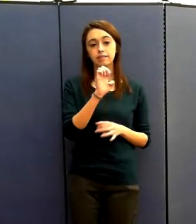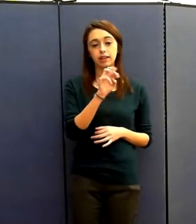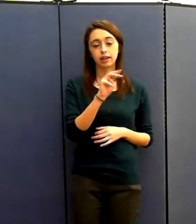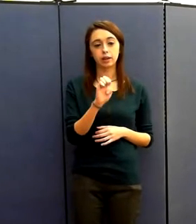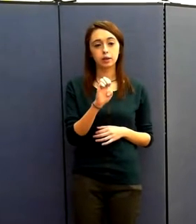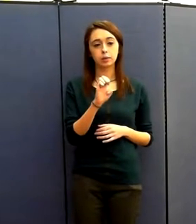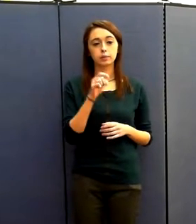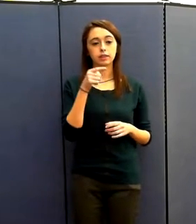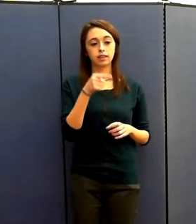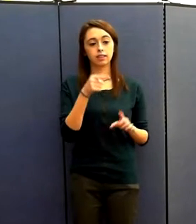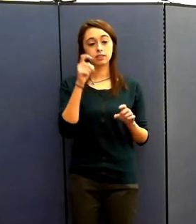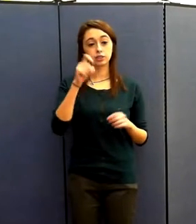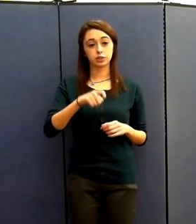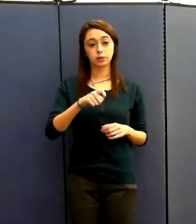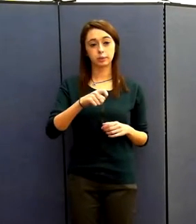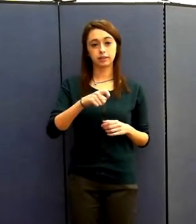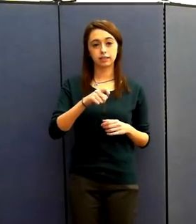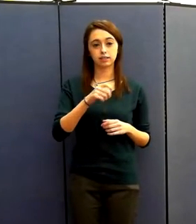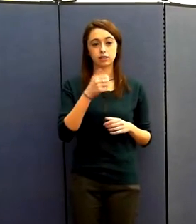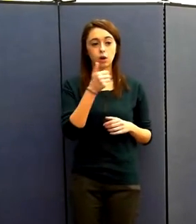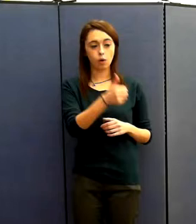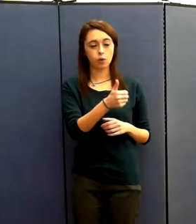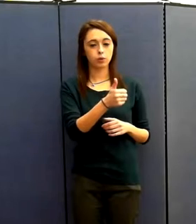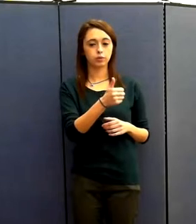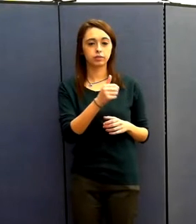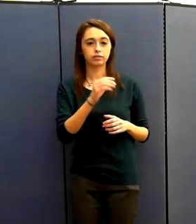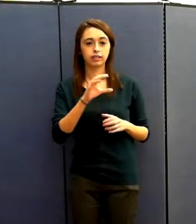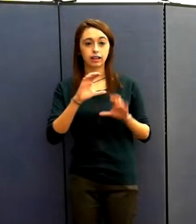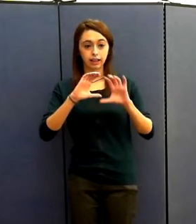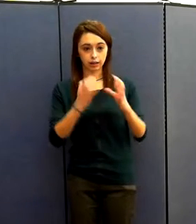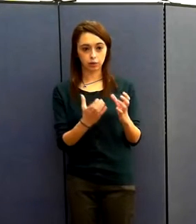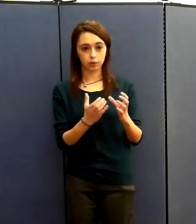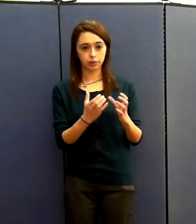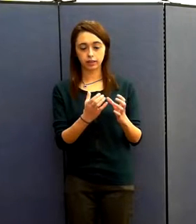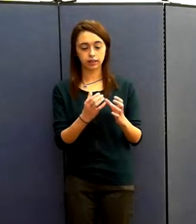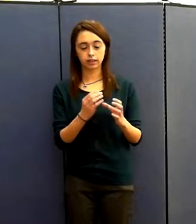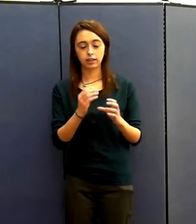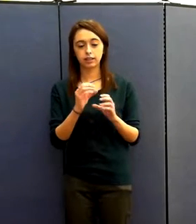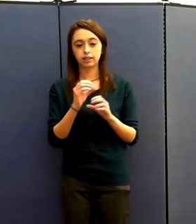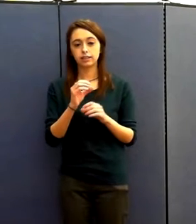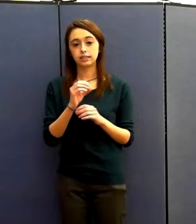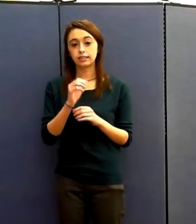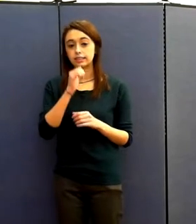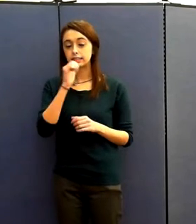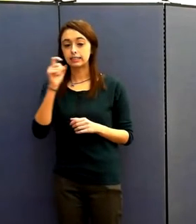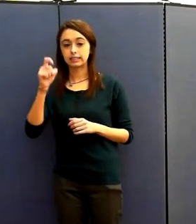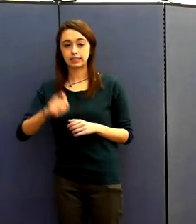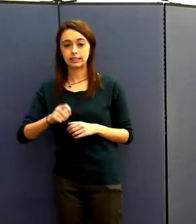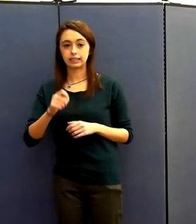category, and that no femme needs a butch counterpart like it was in the